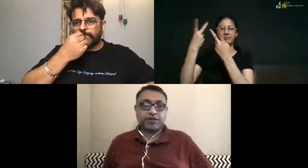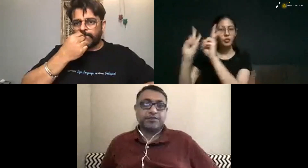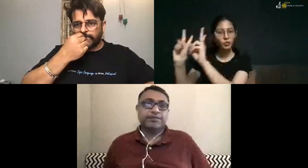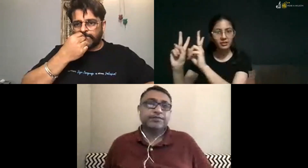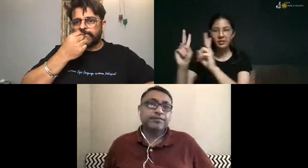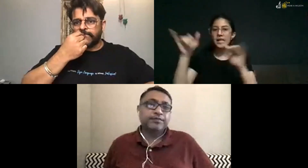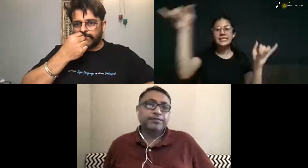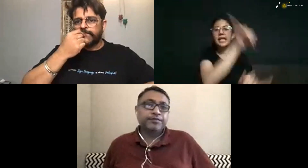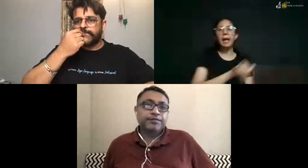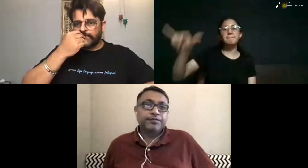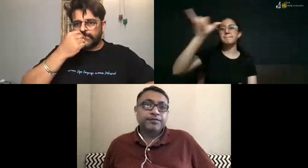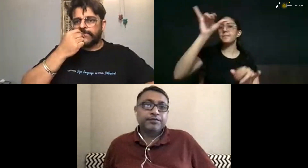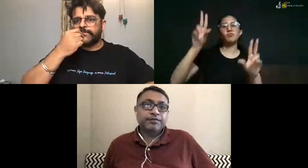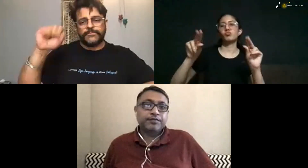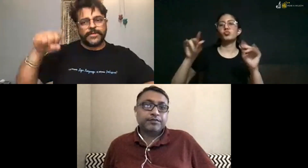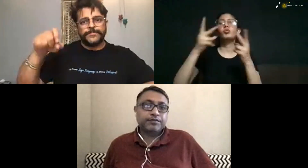stage.